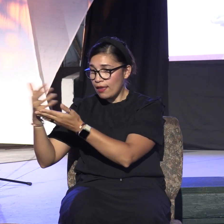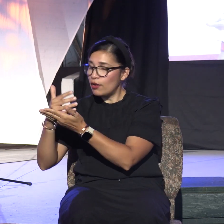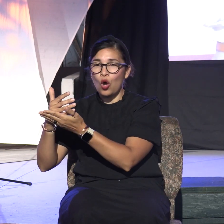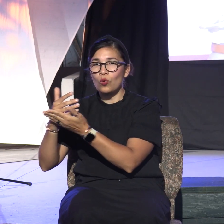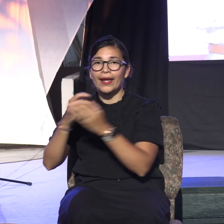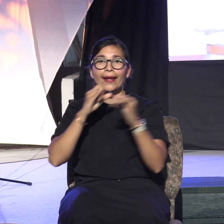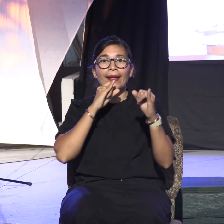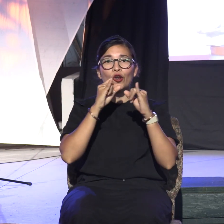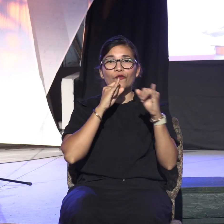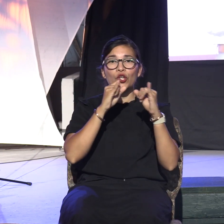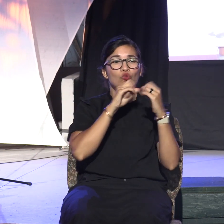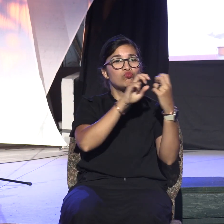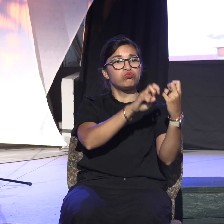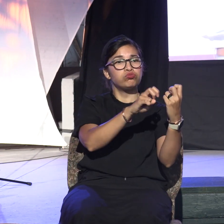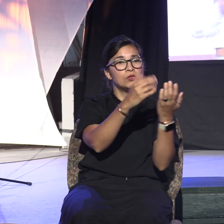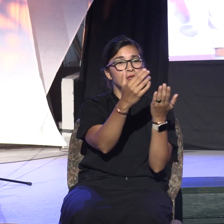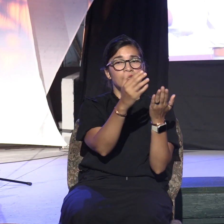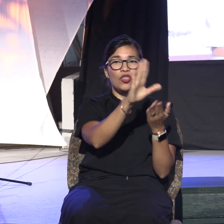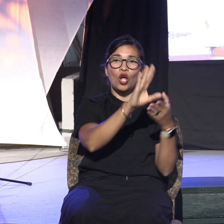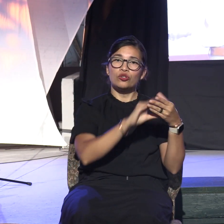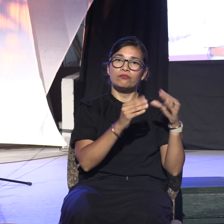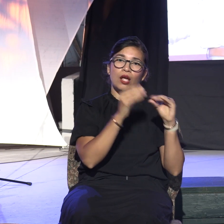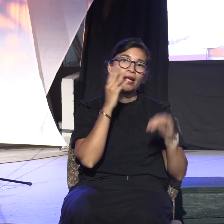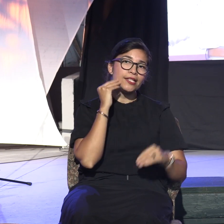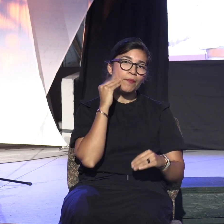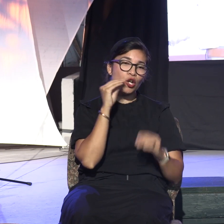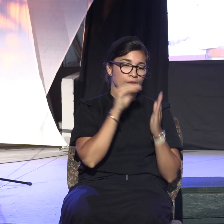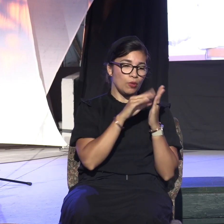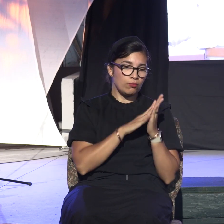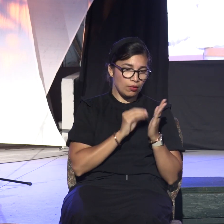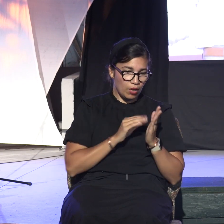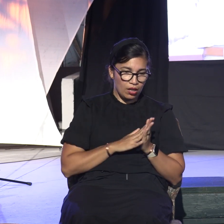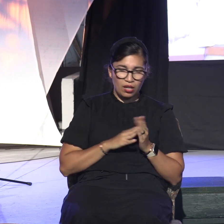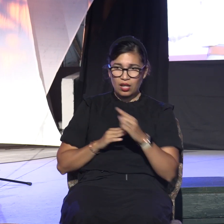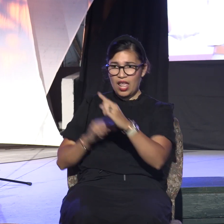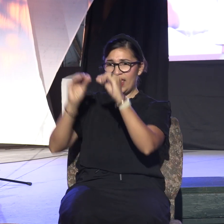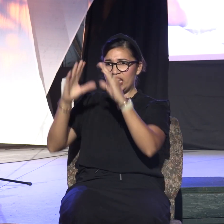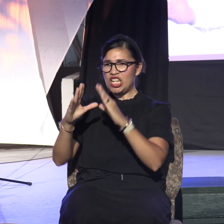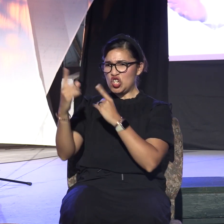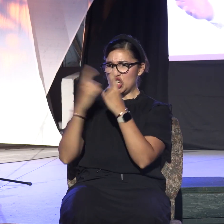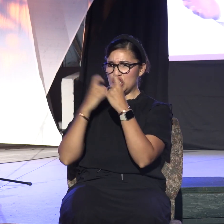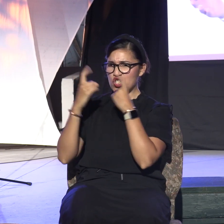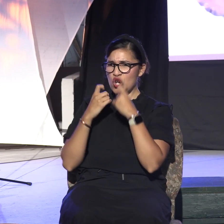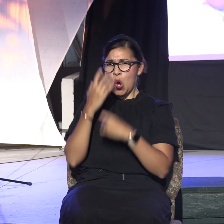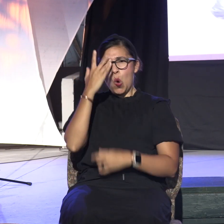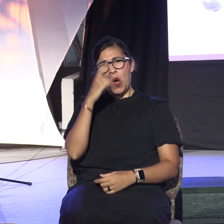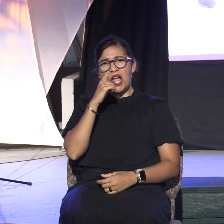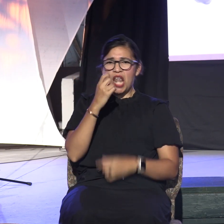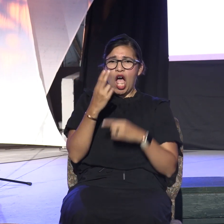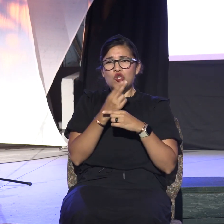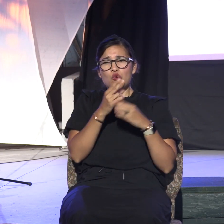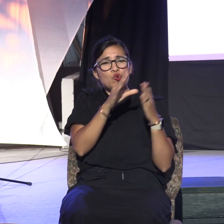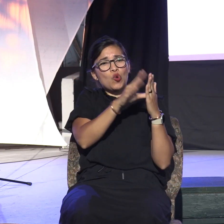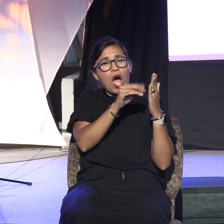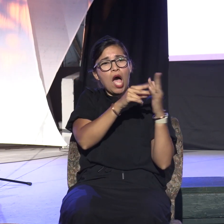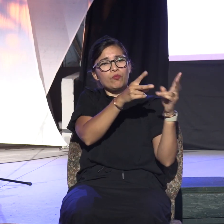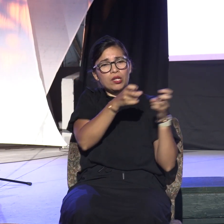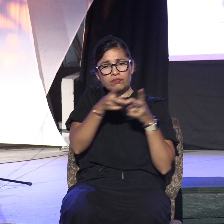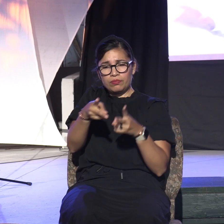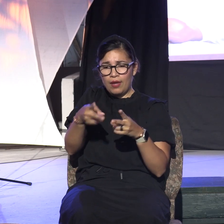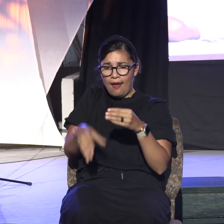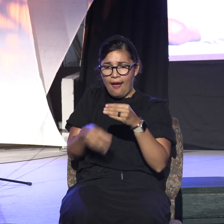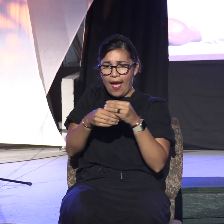Now, in my defense, how was I to know that like phenomenology had its own daddy? Well, how do you know this